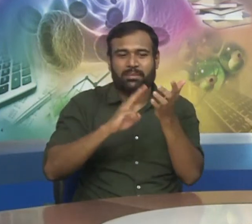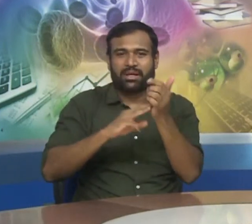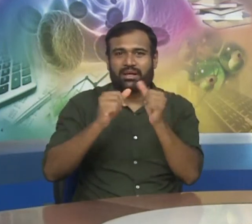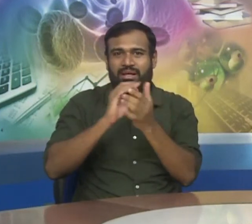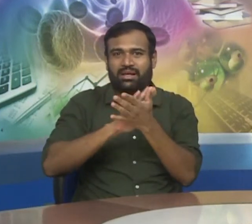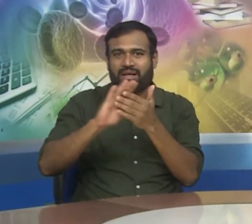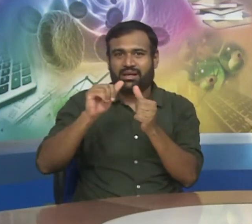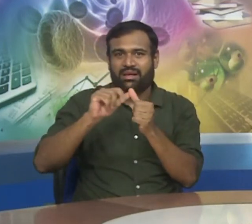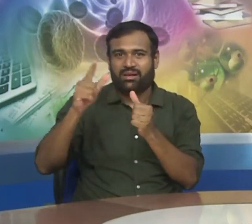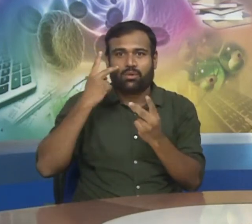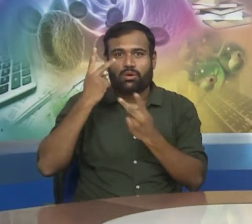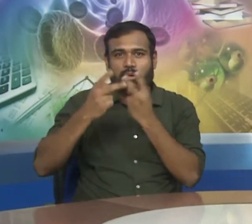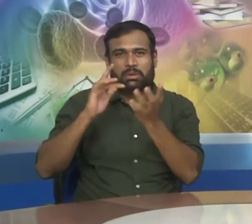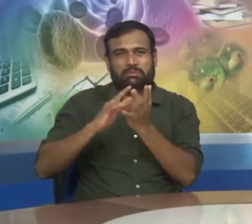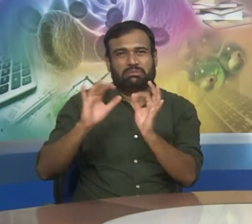Mahal.